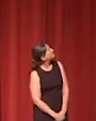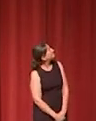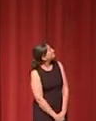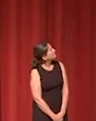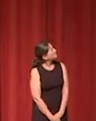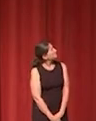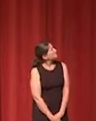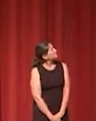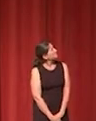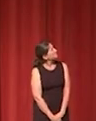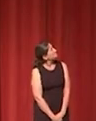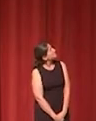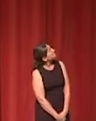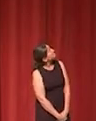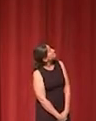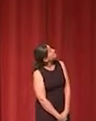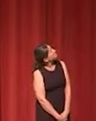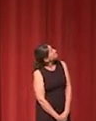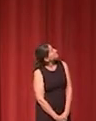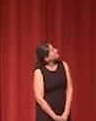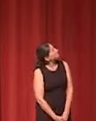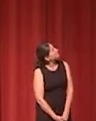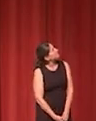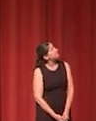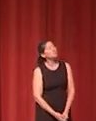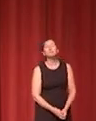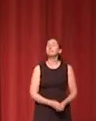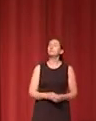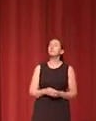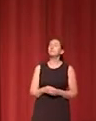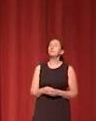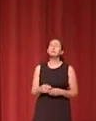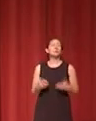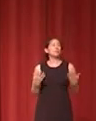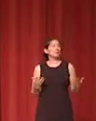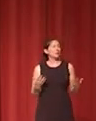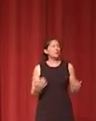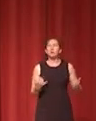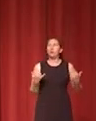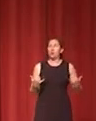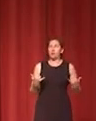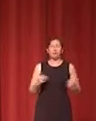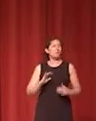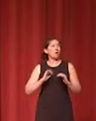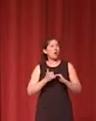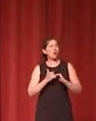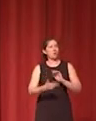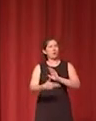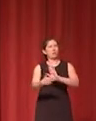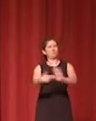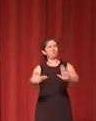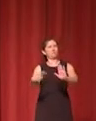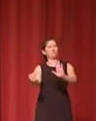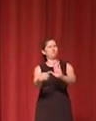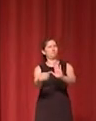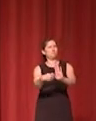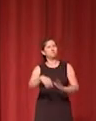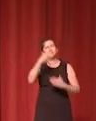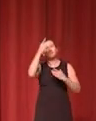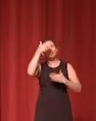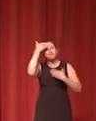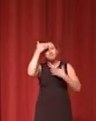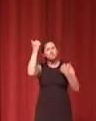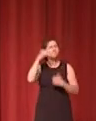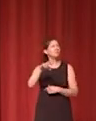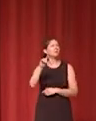So this is what we do. This is how we currently define if somebody has a diagnosis of dementia. And so